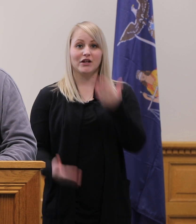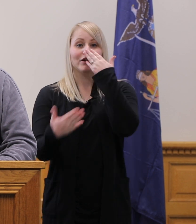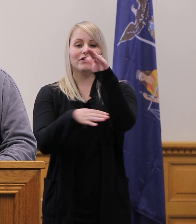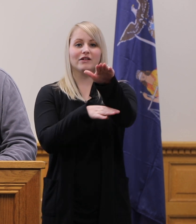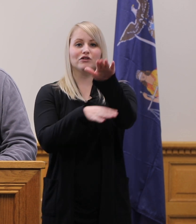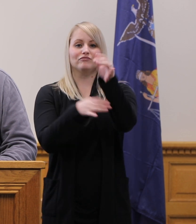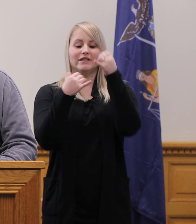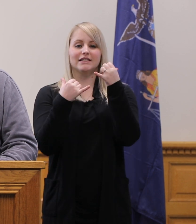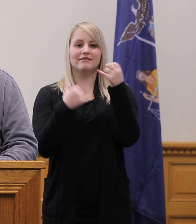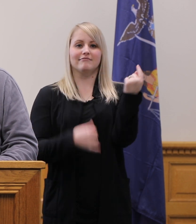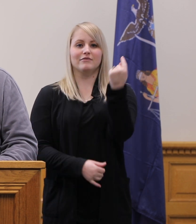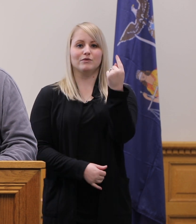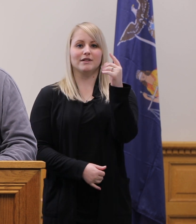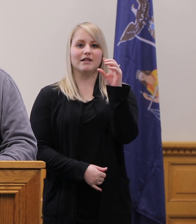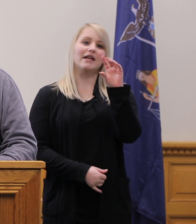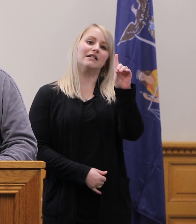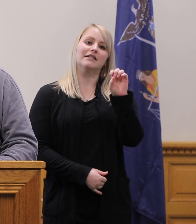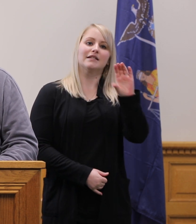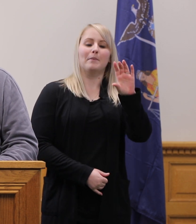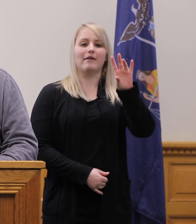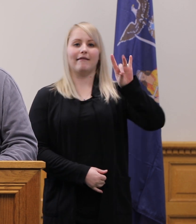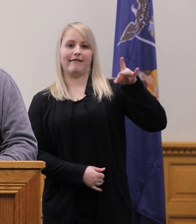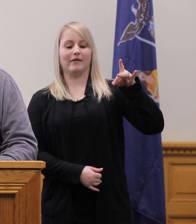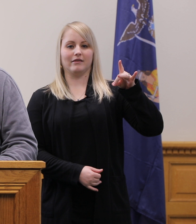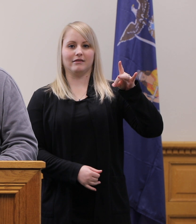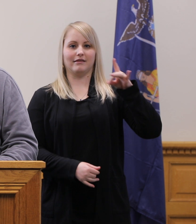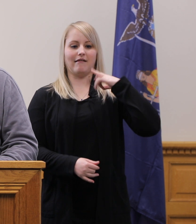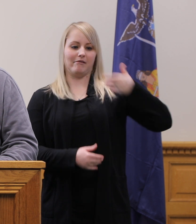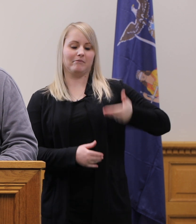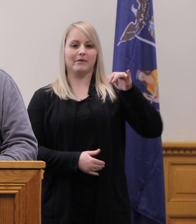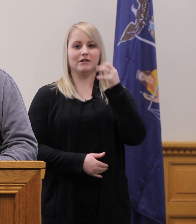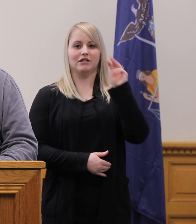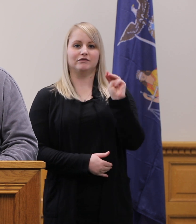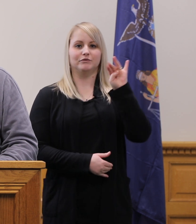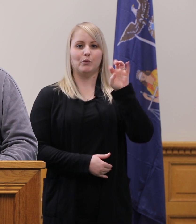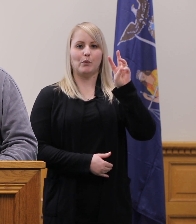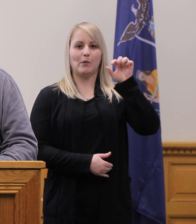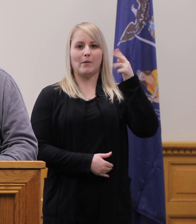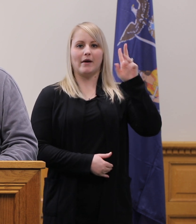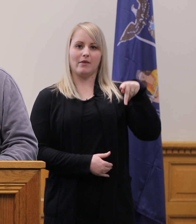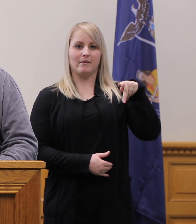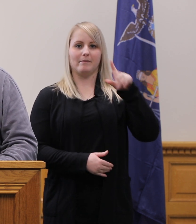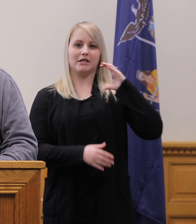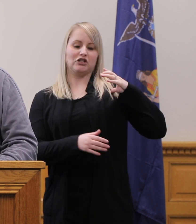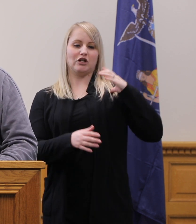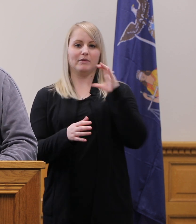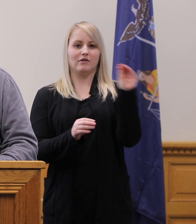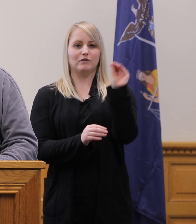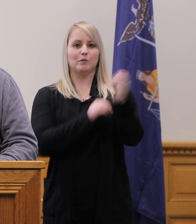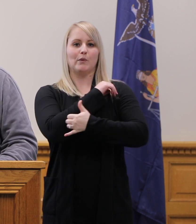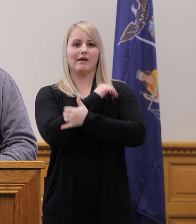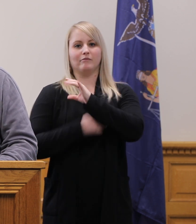Good afternoon. Today is Tuesday, December 8th. I'm Jim Weatherup, Chairman of the Oswego County Legislature. Joining me today is Diane